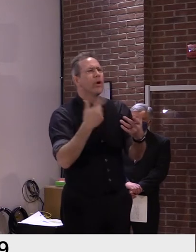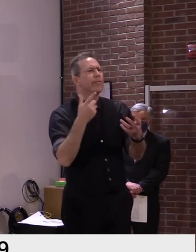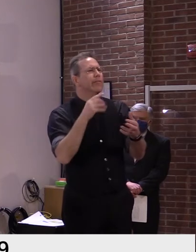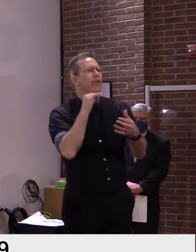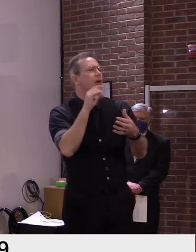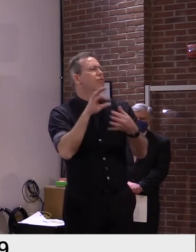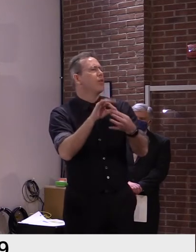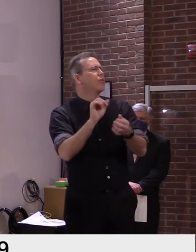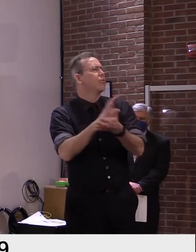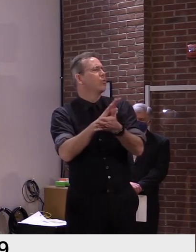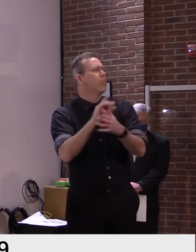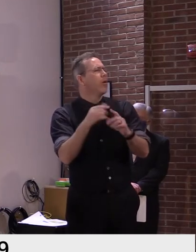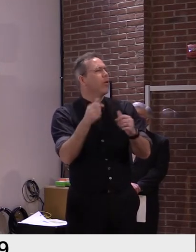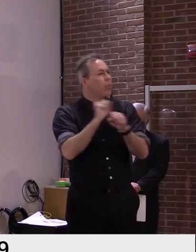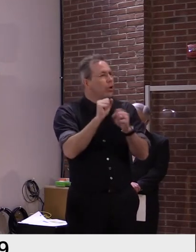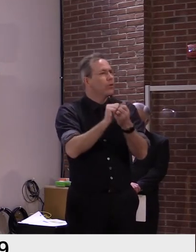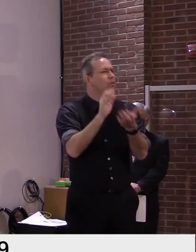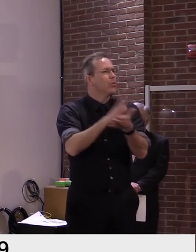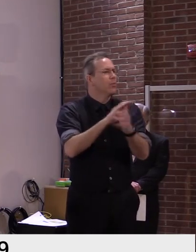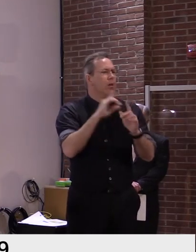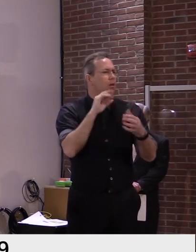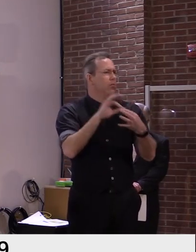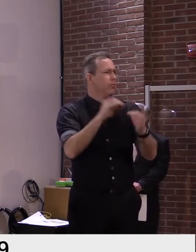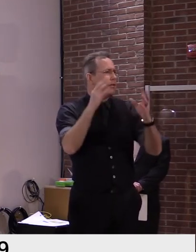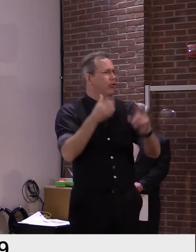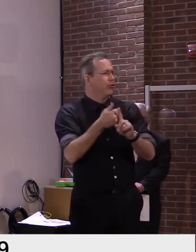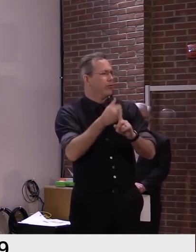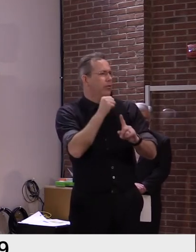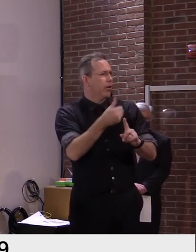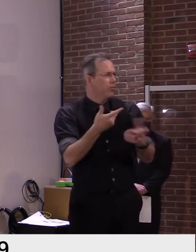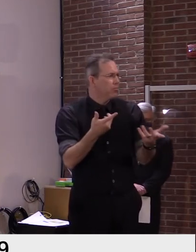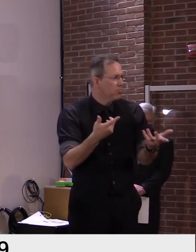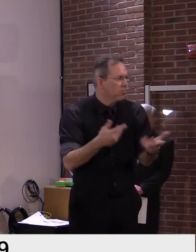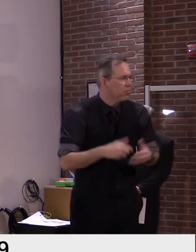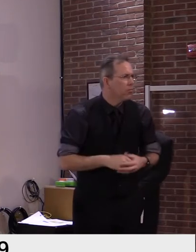the school building, the system.